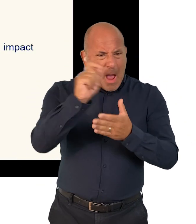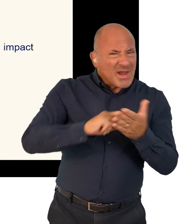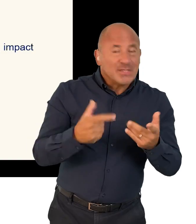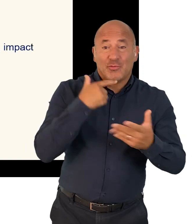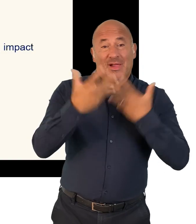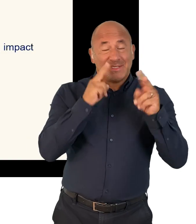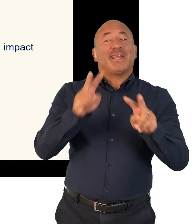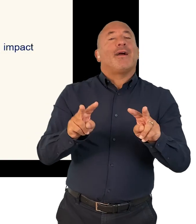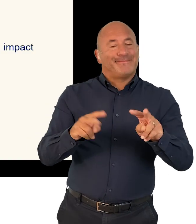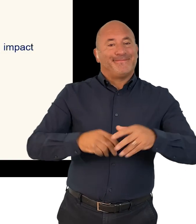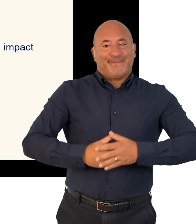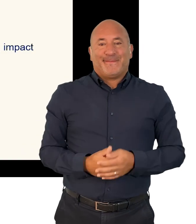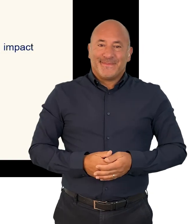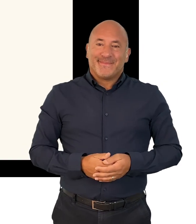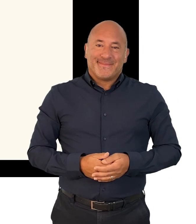application.